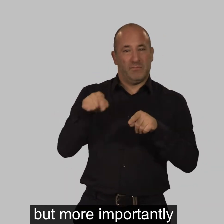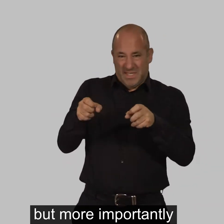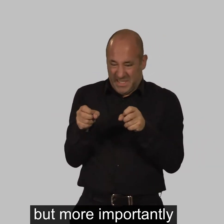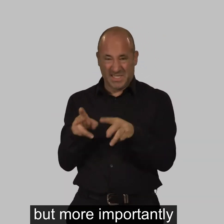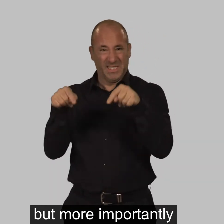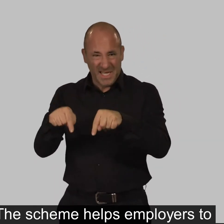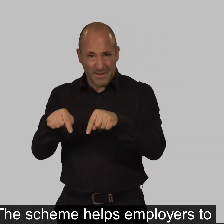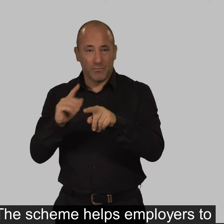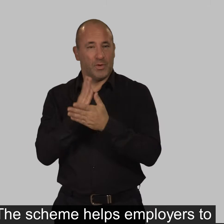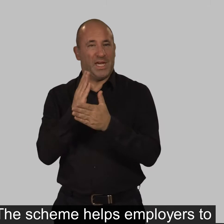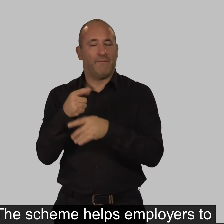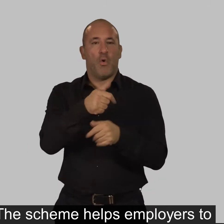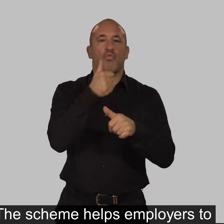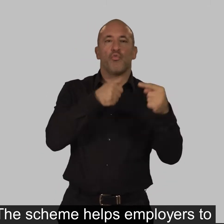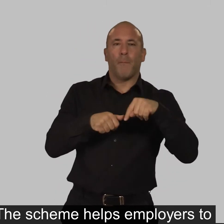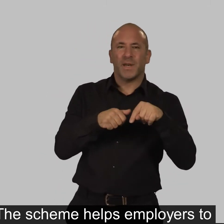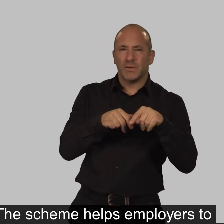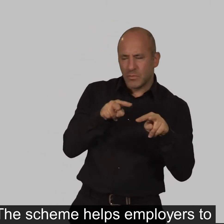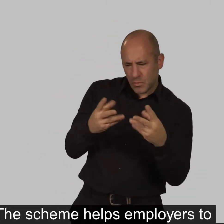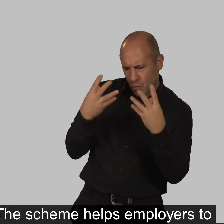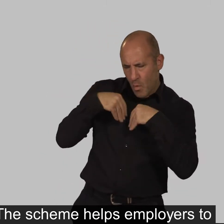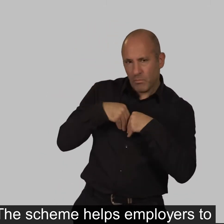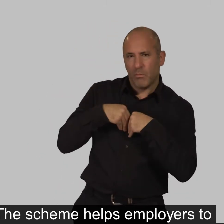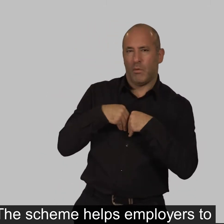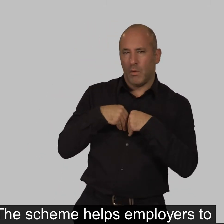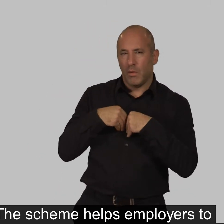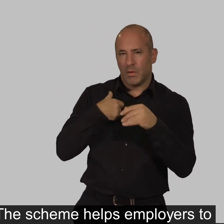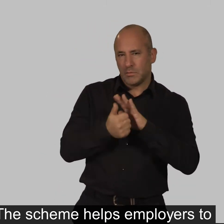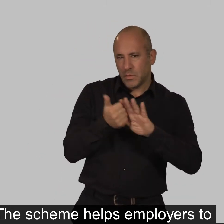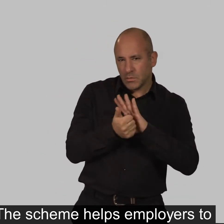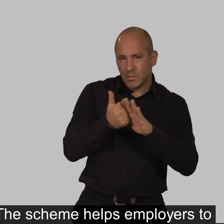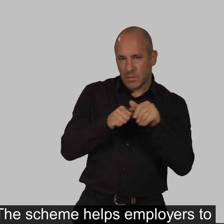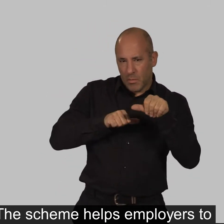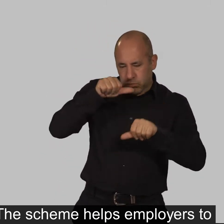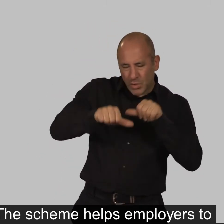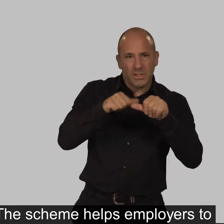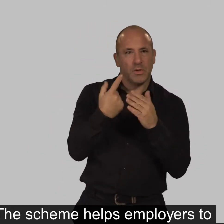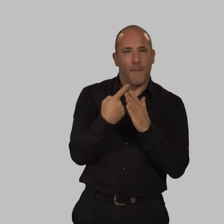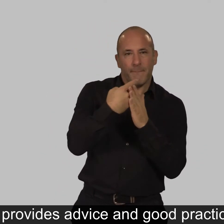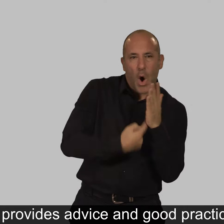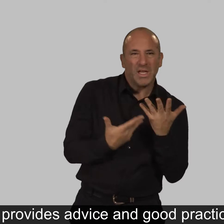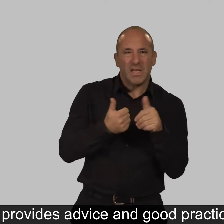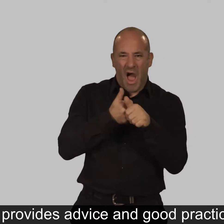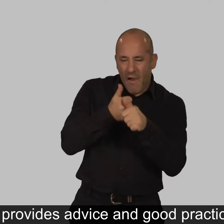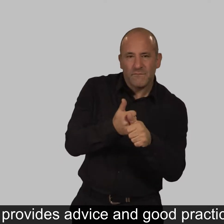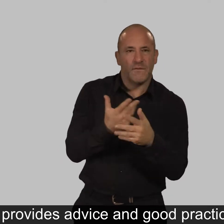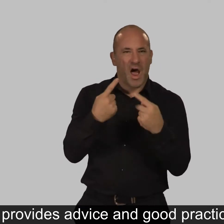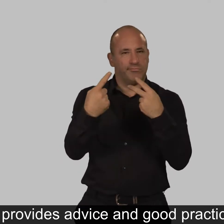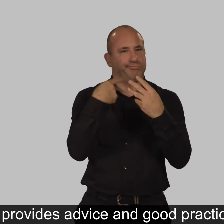The scheme helps employers to develop their skills and procedures and provides advice and good practice that